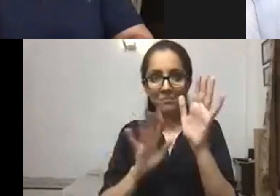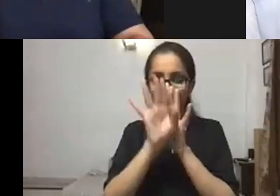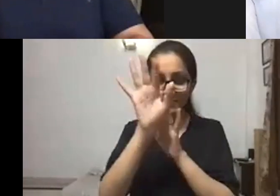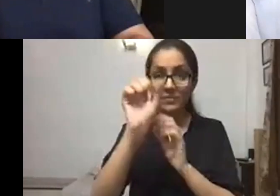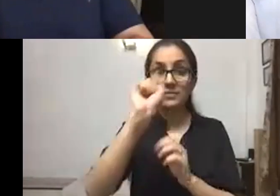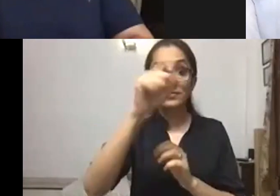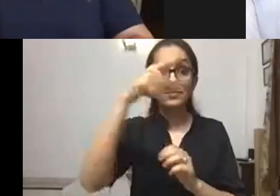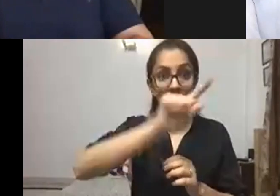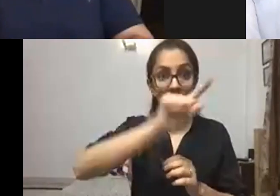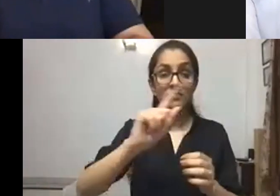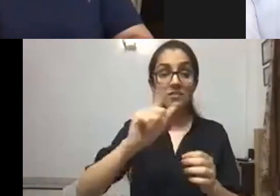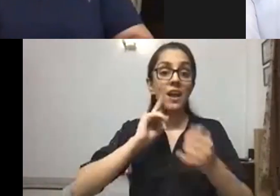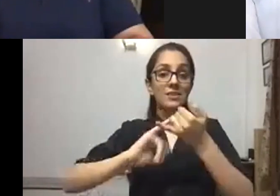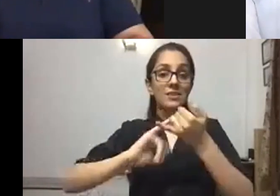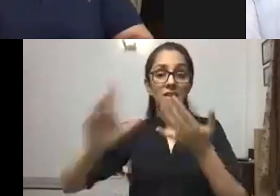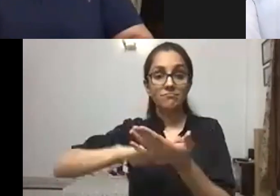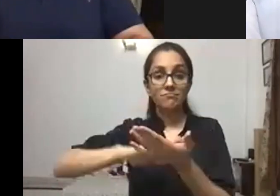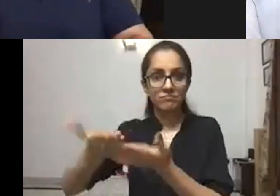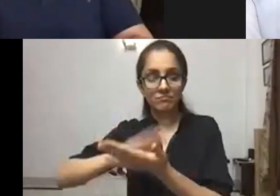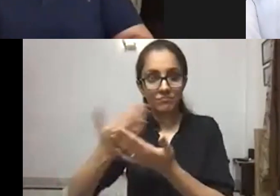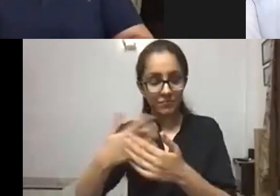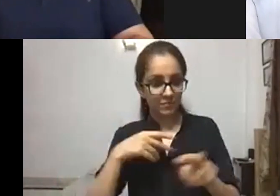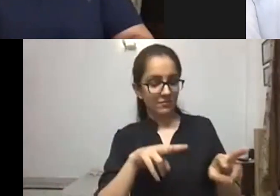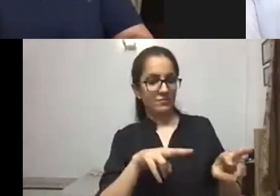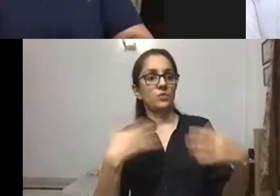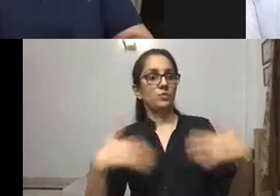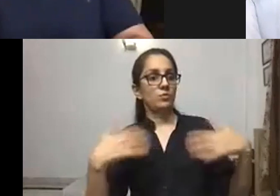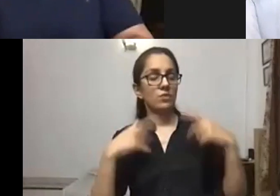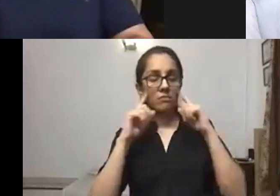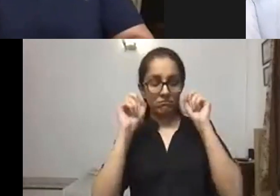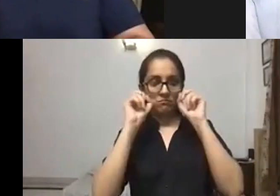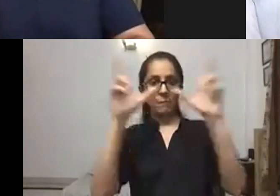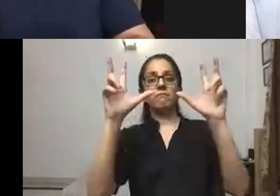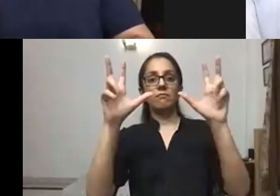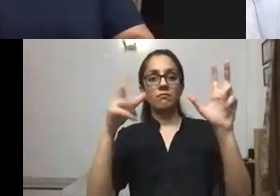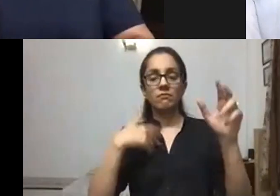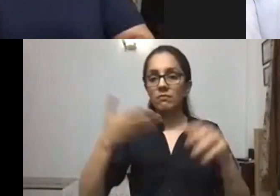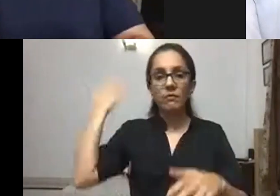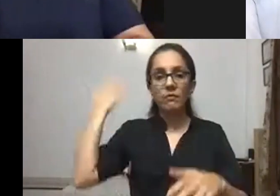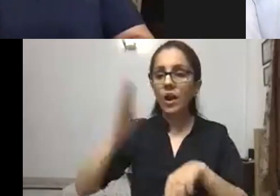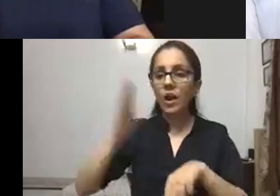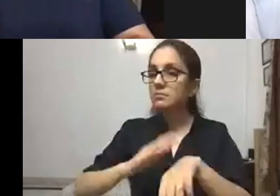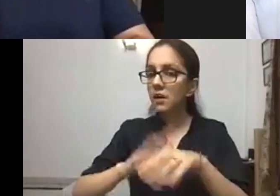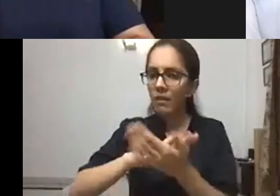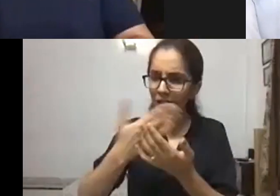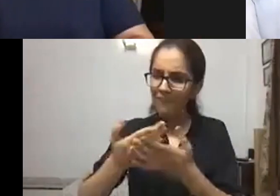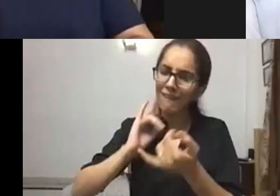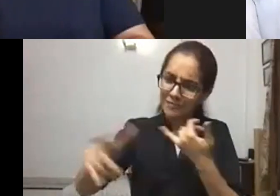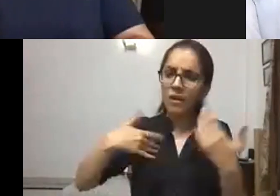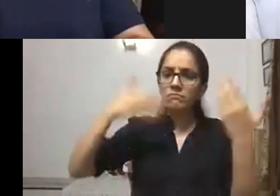videos into sign languages, it was an eye-opening moment for me because